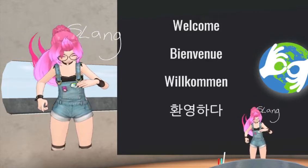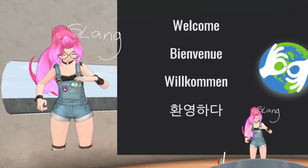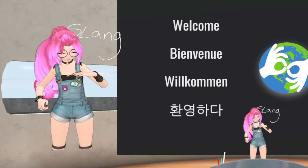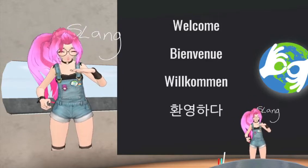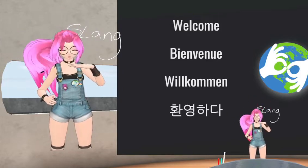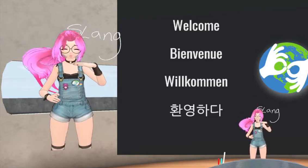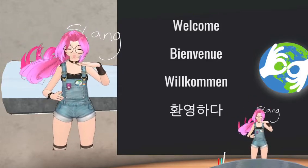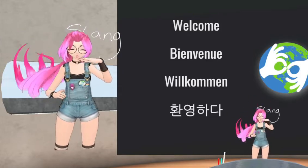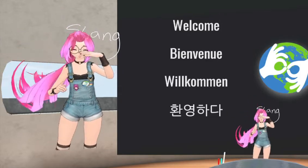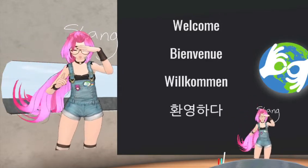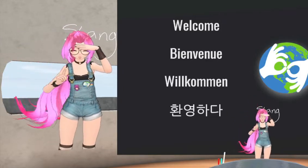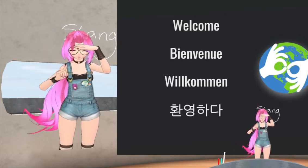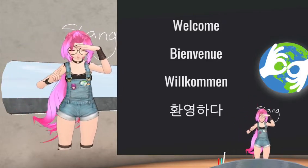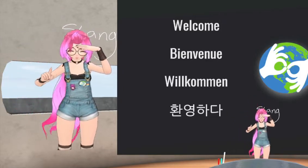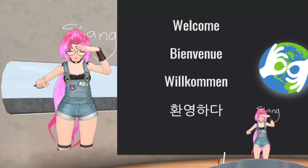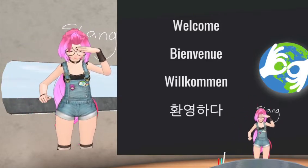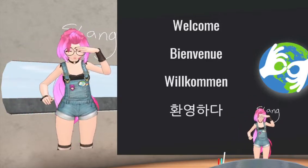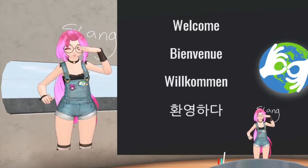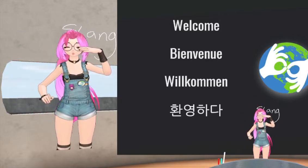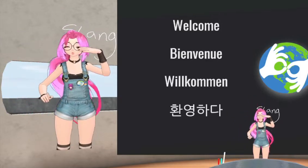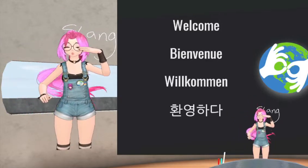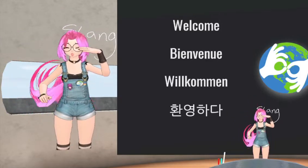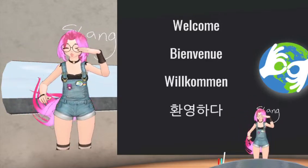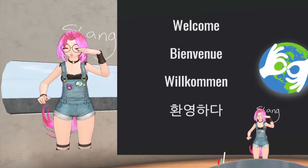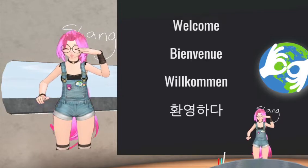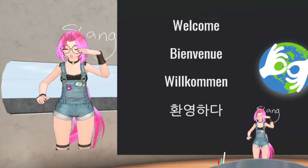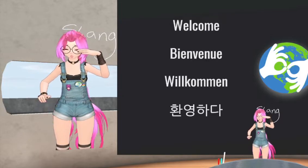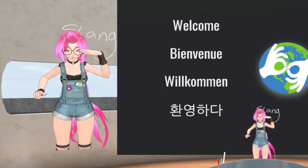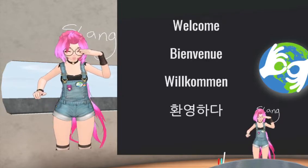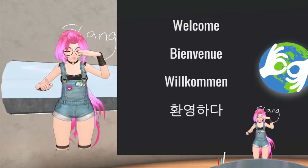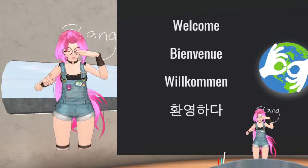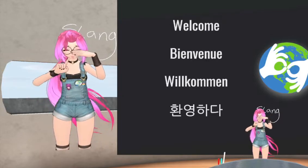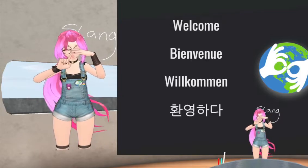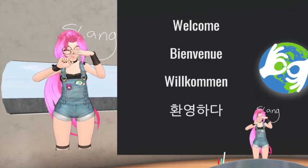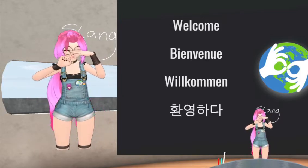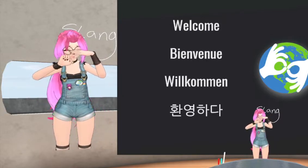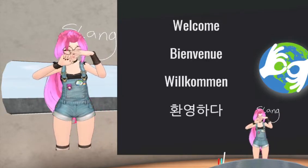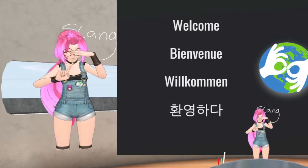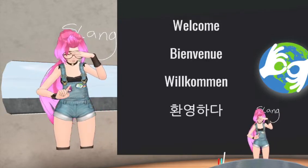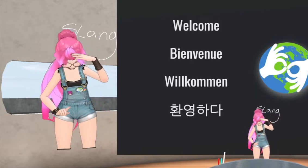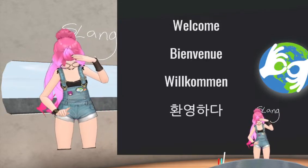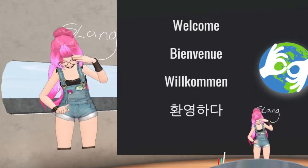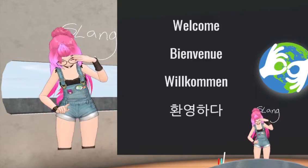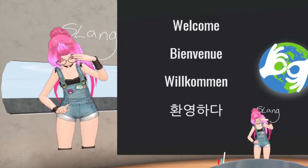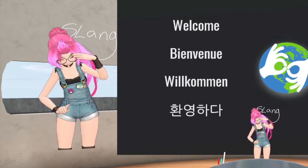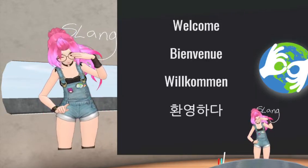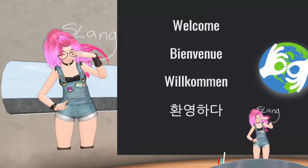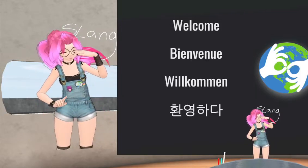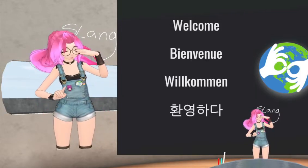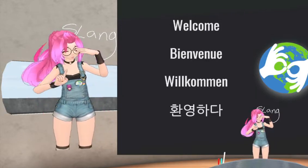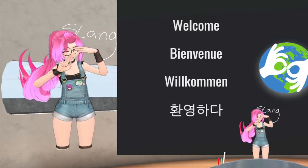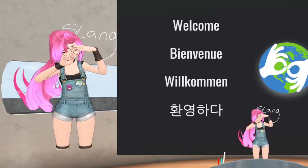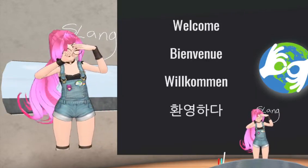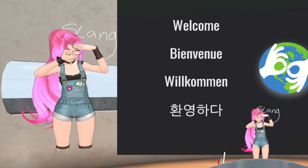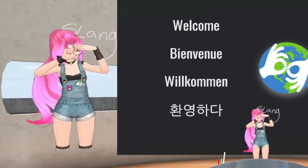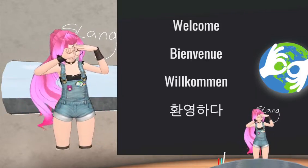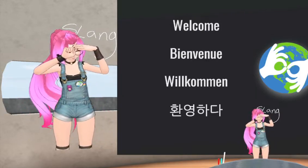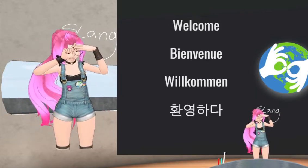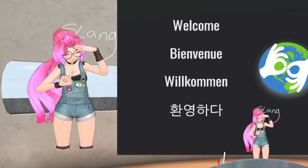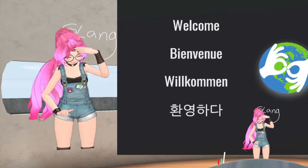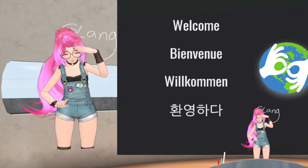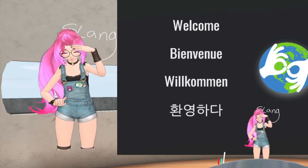like, okay, I didn't know that. Thanks for educating me. Because at the end of the day, like, nobody knows everything. And it's